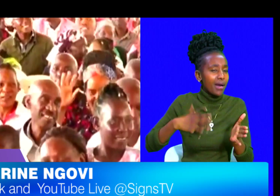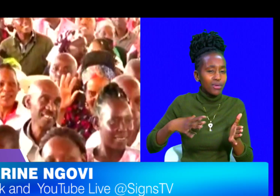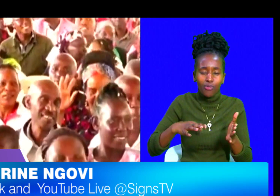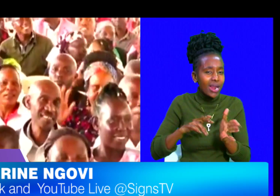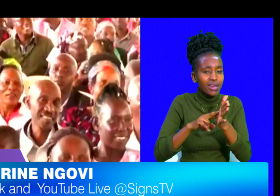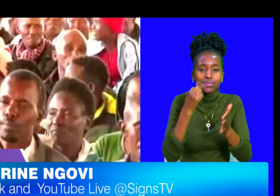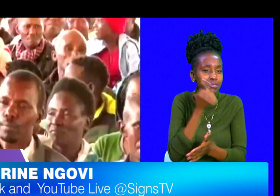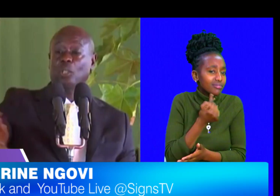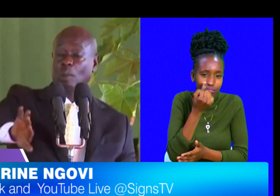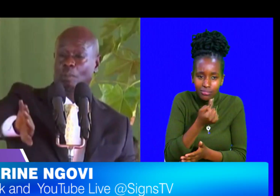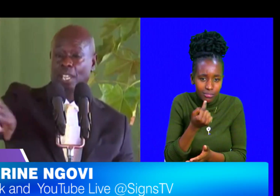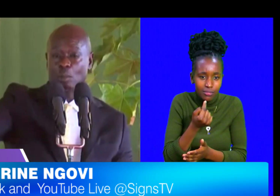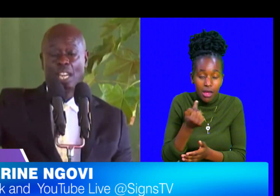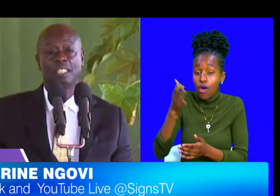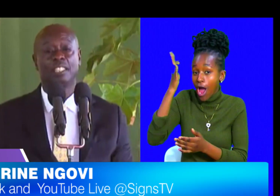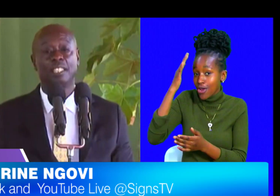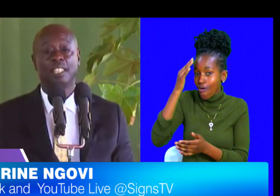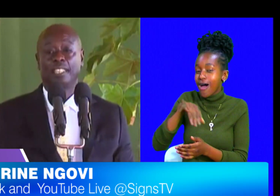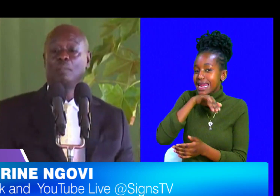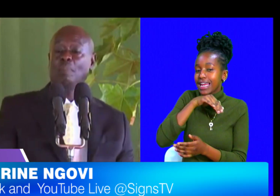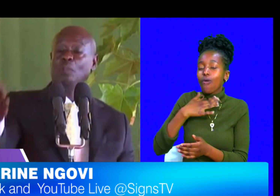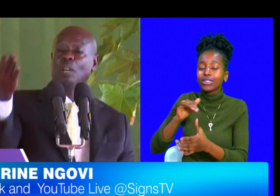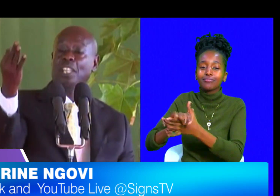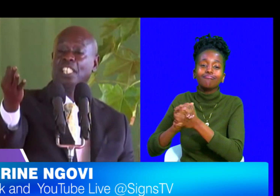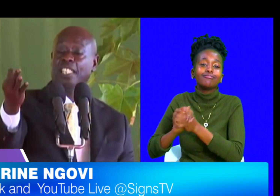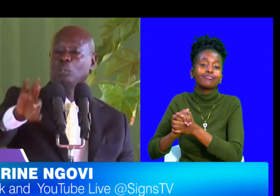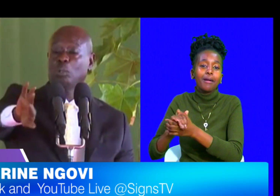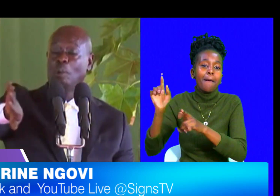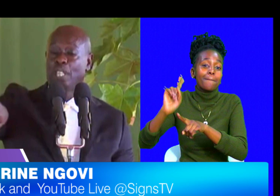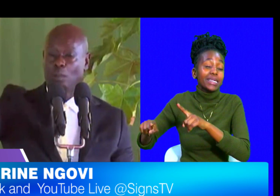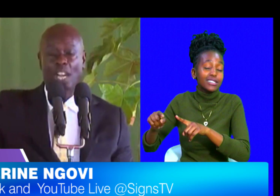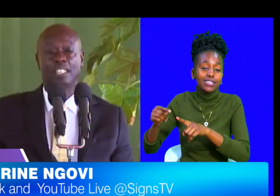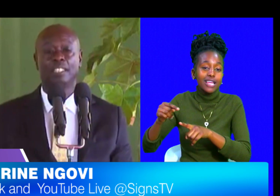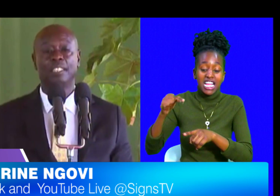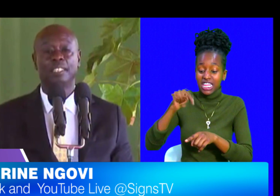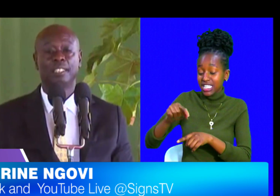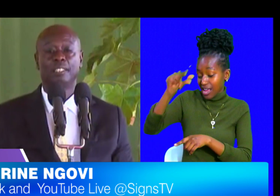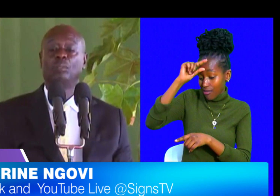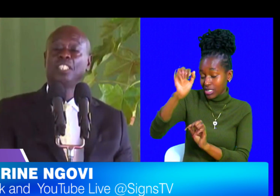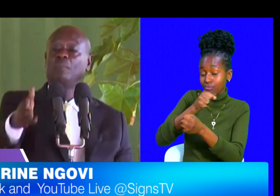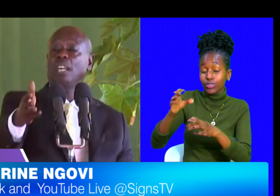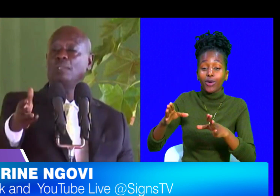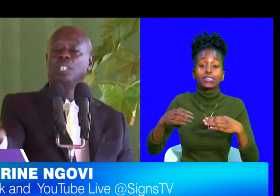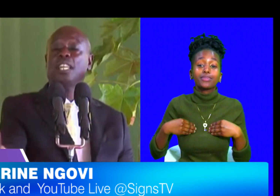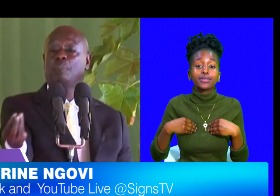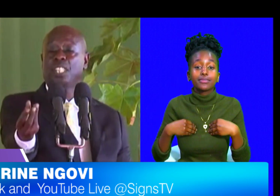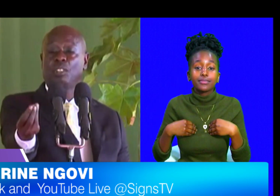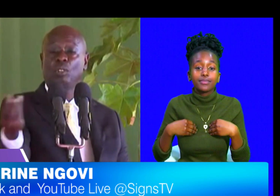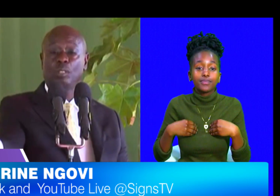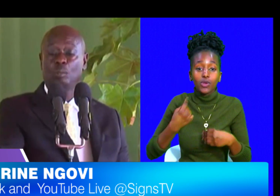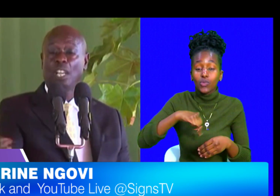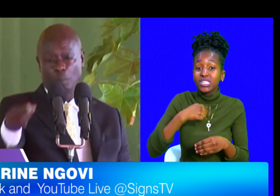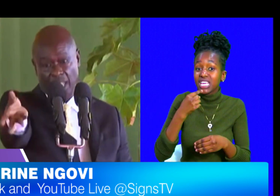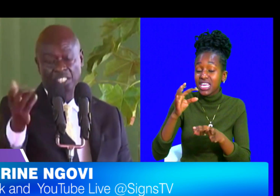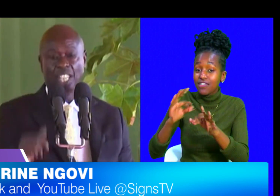Alitaka ati handshake, tukamwambia hakuna. Asema wapatiwe basi na tatu, tukamwambia hakuna. Tukasema ukitaka pesa kidogo